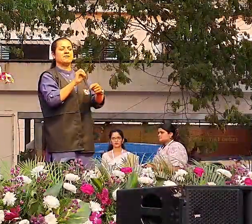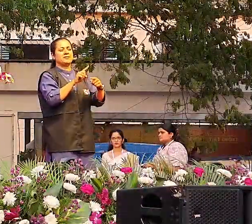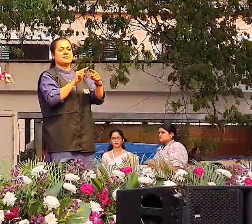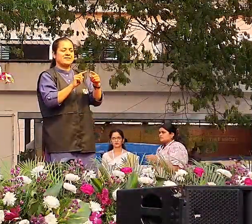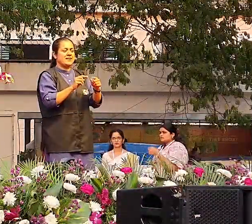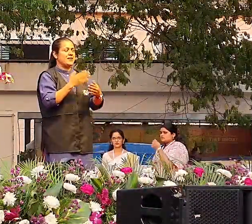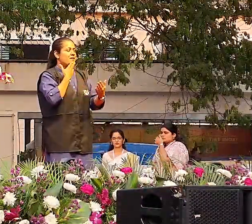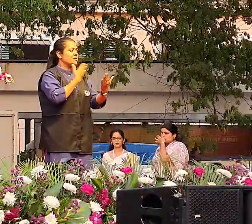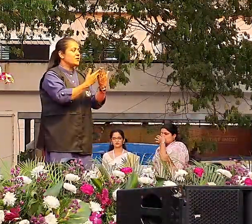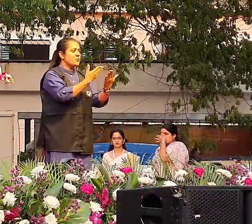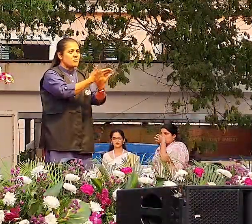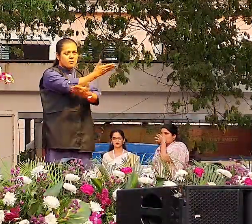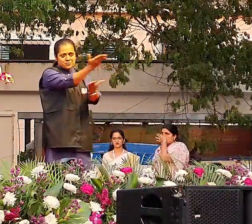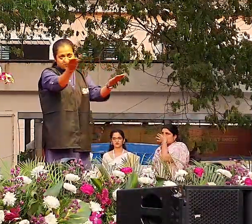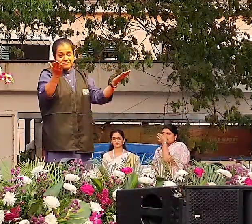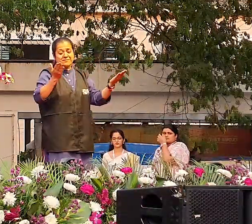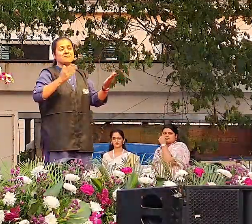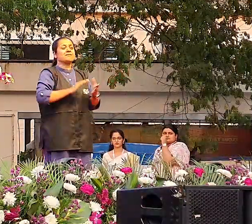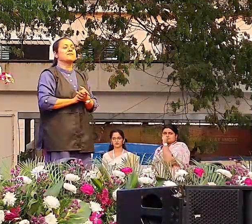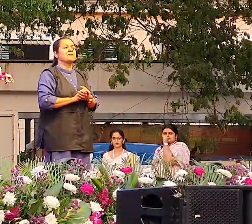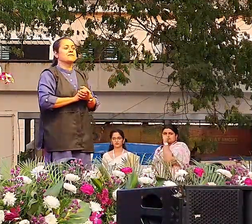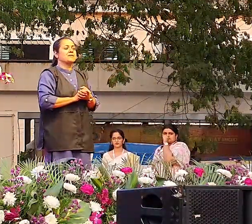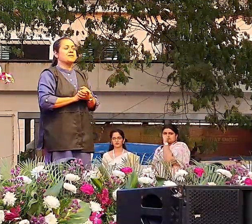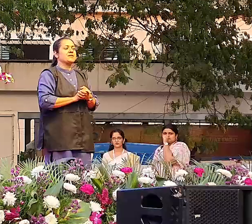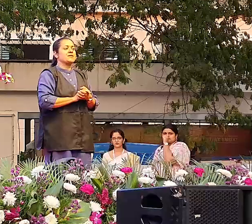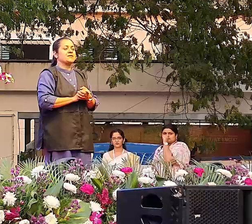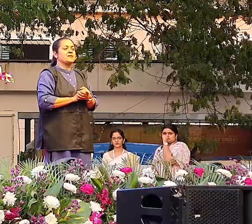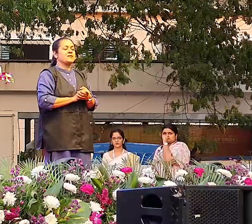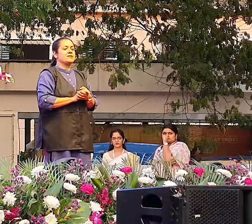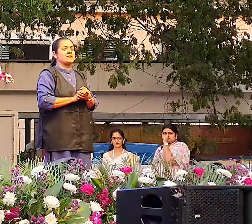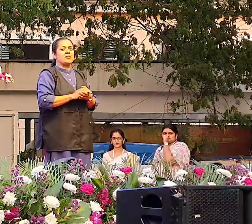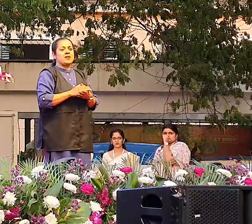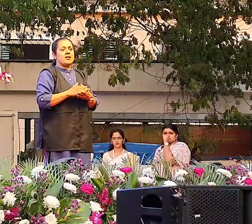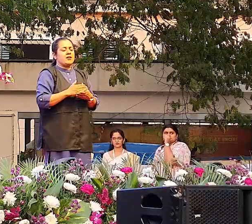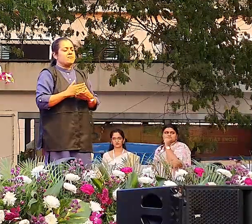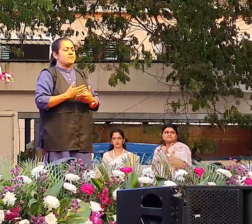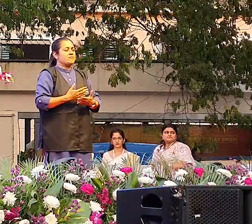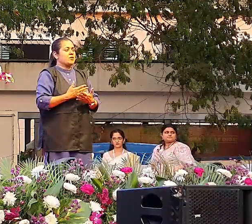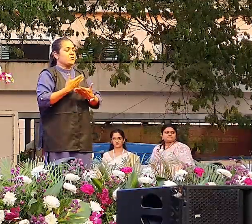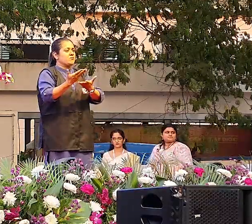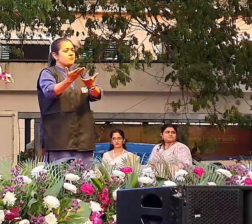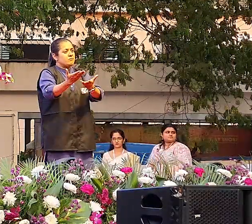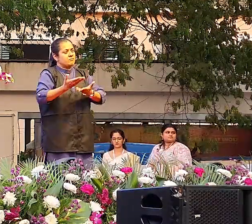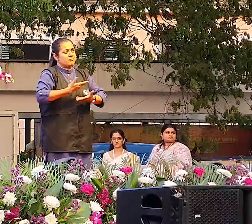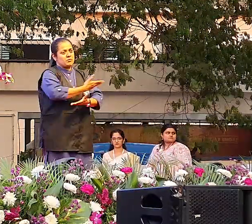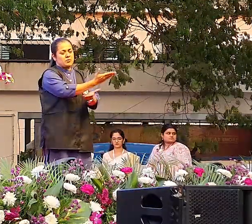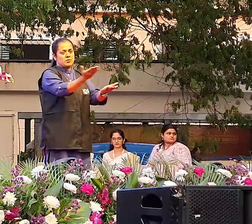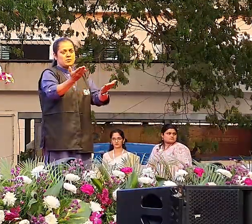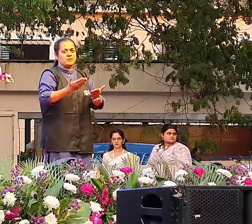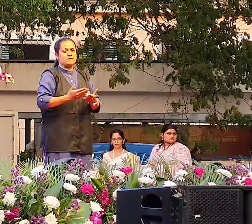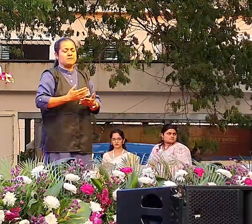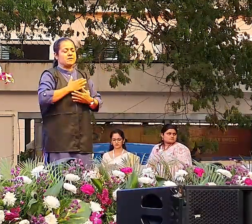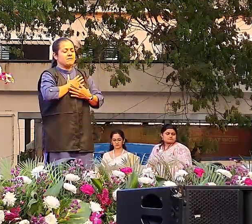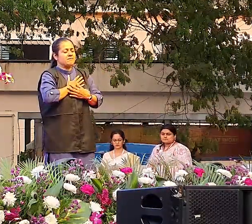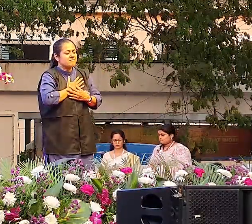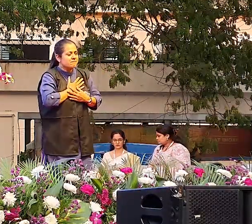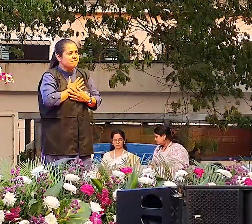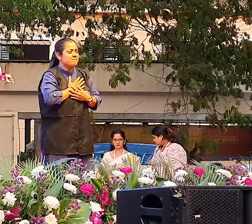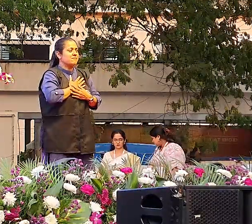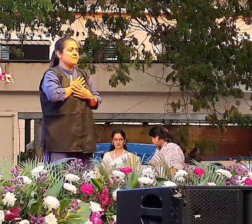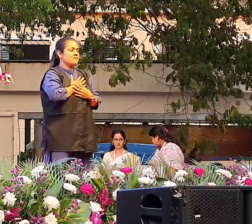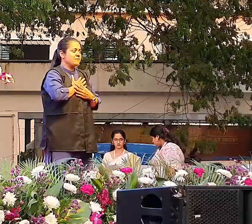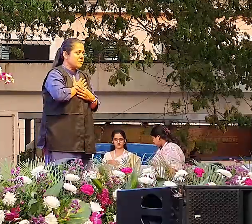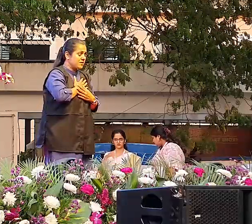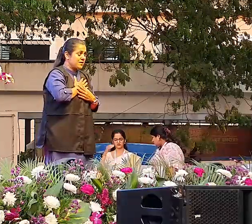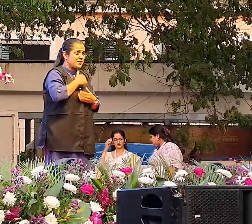Thanks to all of you, and as I say this, I extend a very, very warm welcome to all of you. Tehe dil se aap sabka